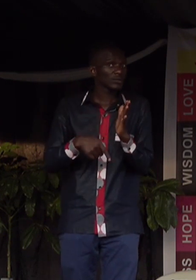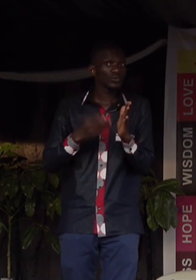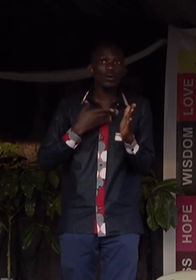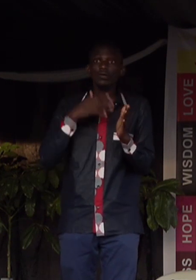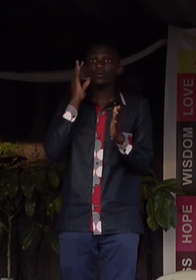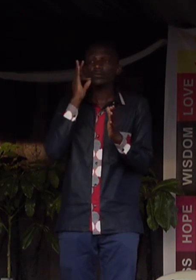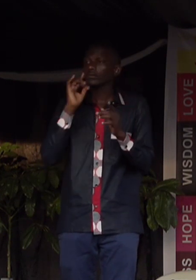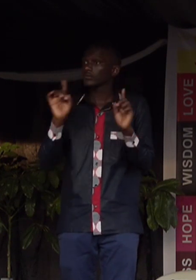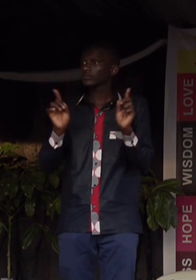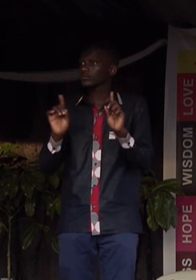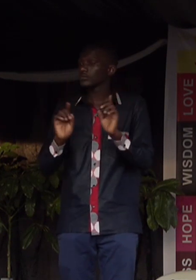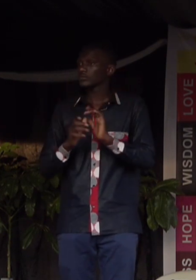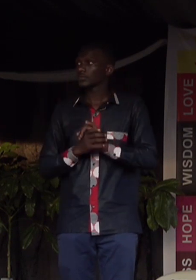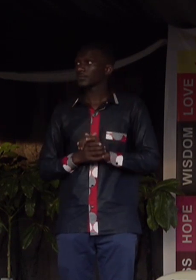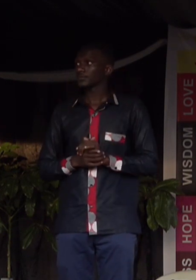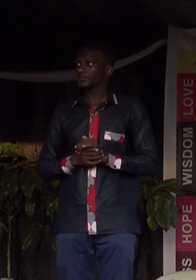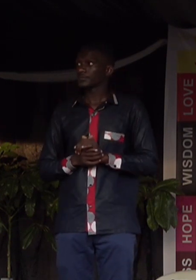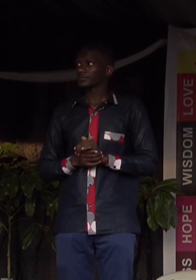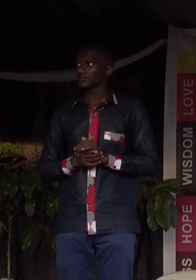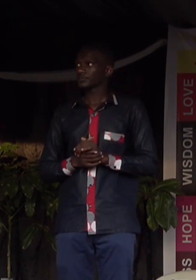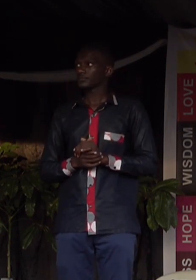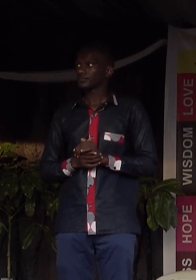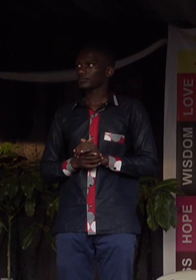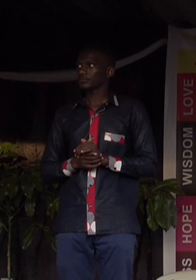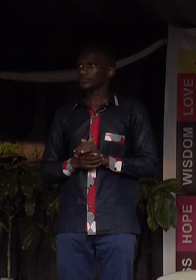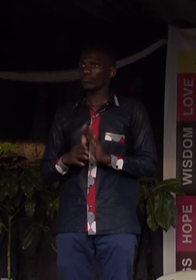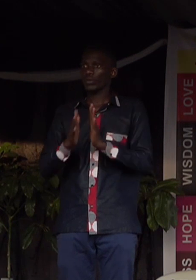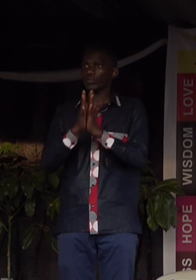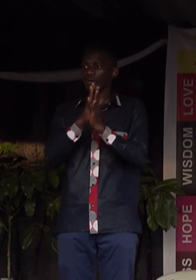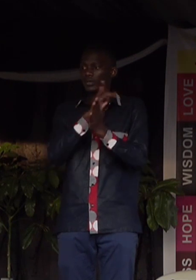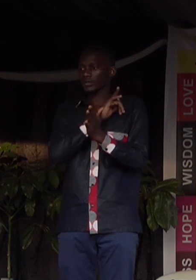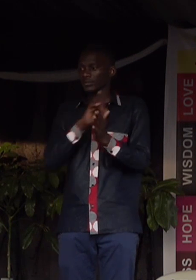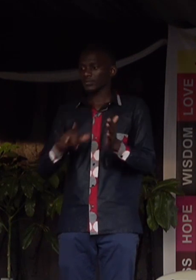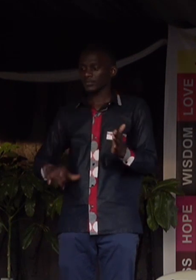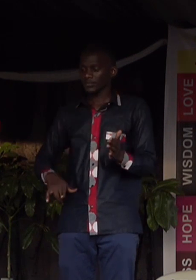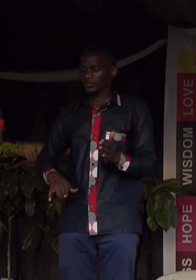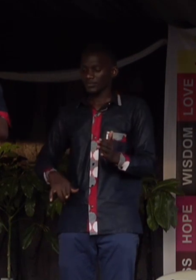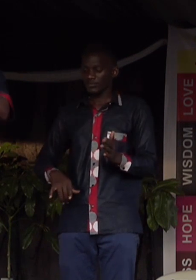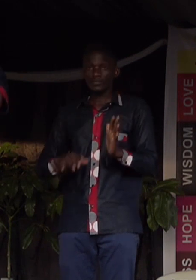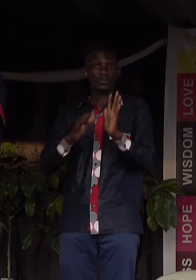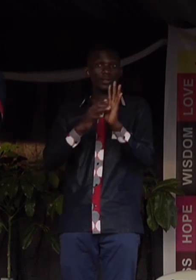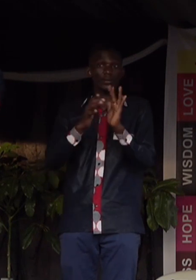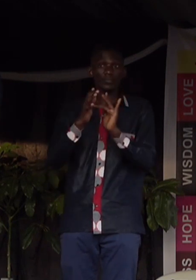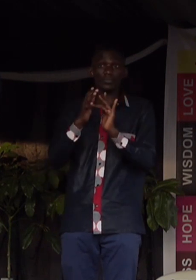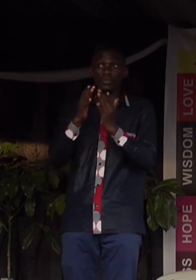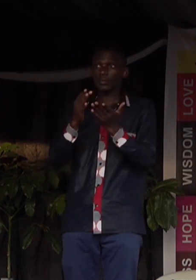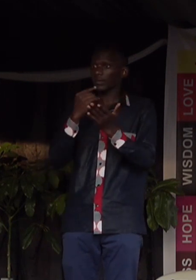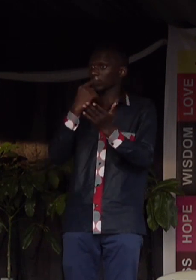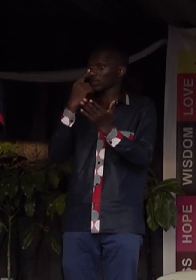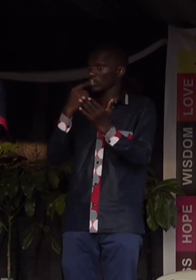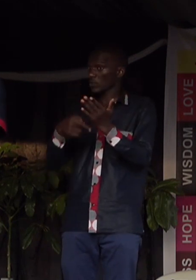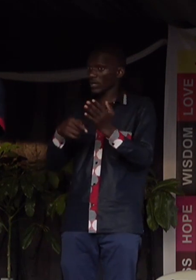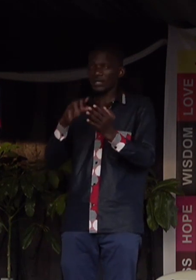patience. That means you don't have the whole fruit. Praise the Lord. Mukama yebazi. The Bible says the fruit of the